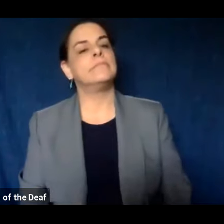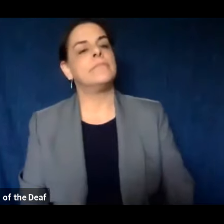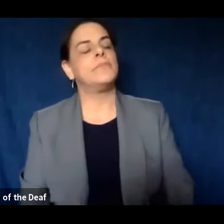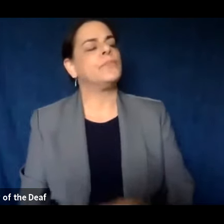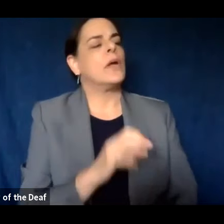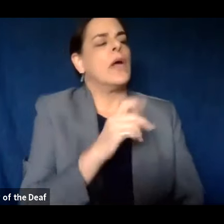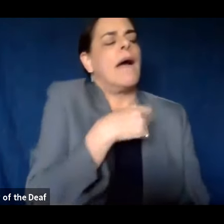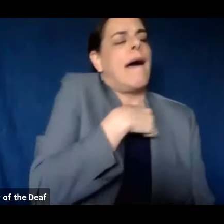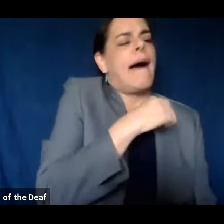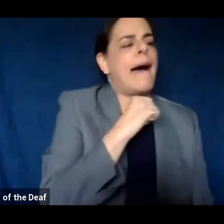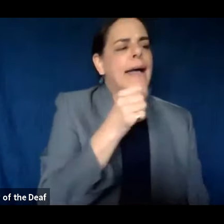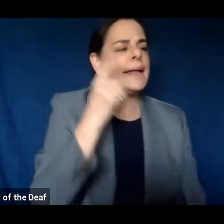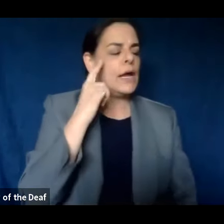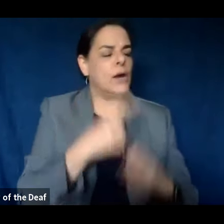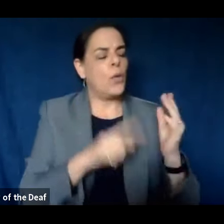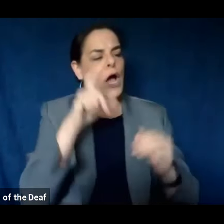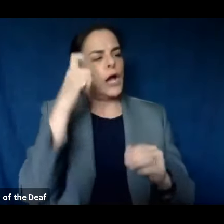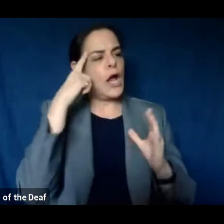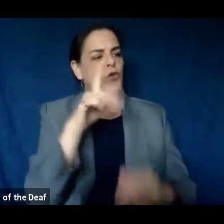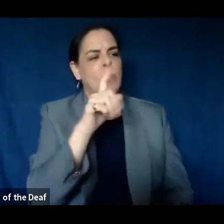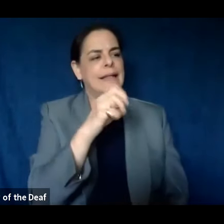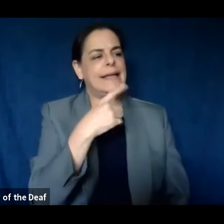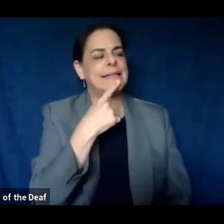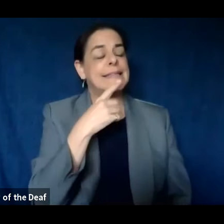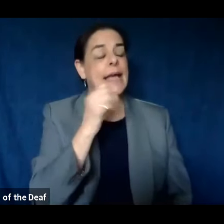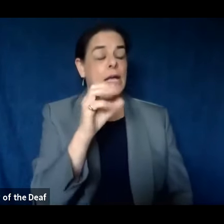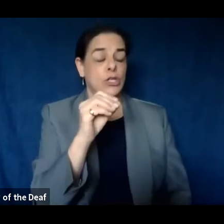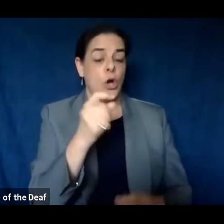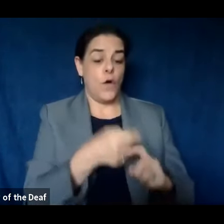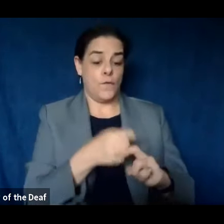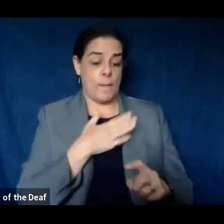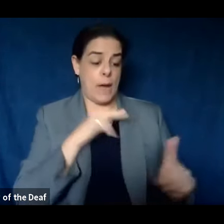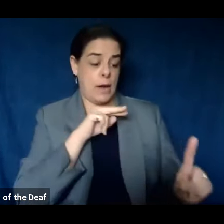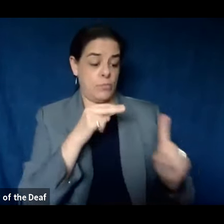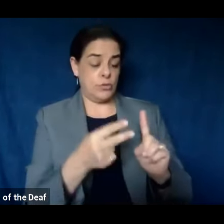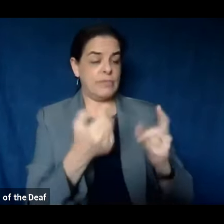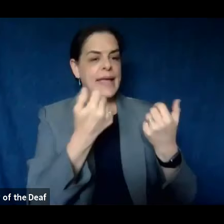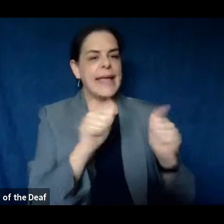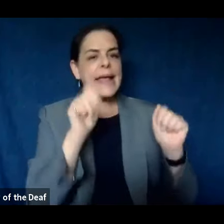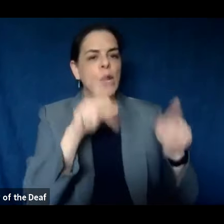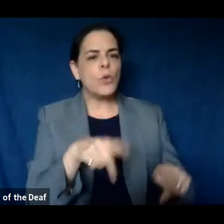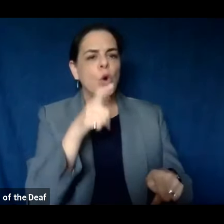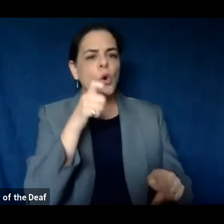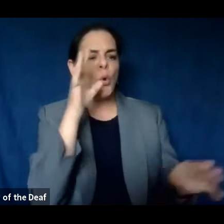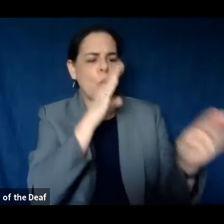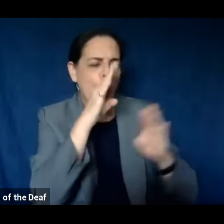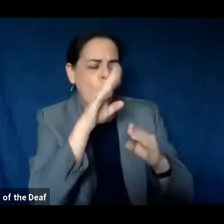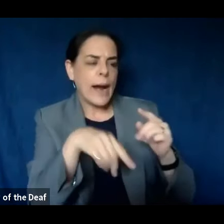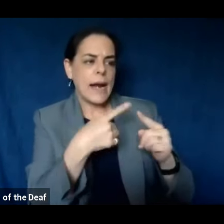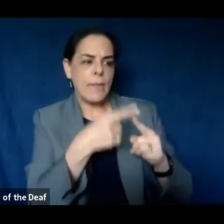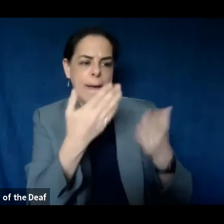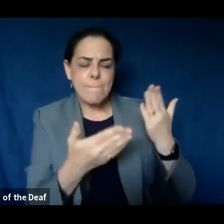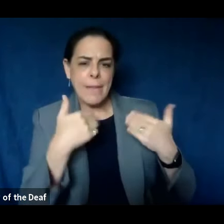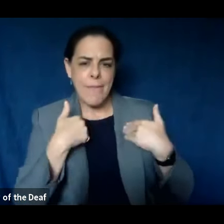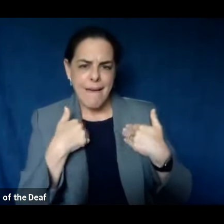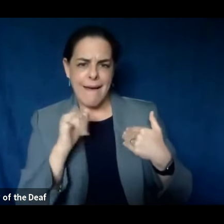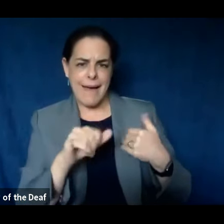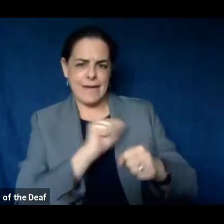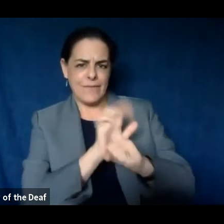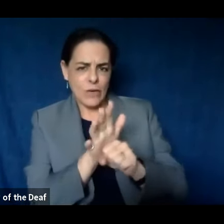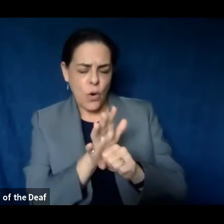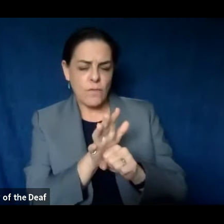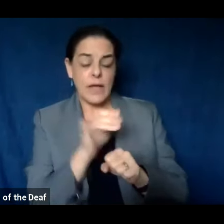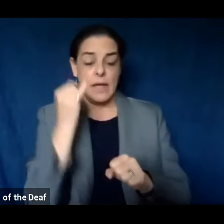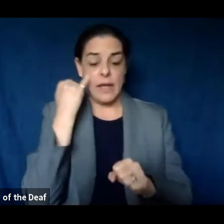hear what Governor Lee said. So what I will say from our perspective, anybody who's worried about having COVID-19, if they